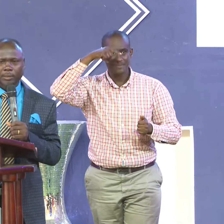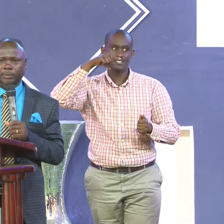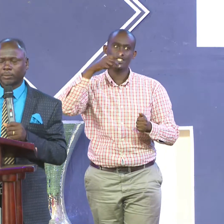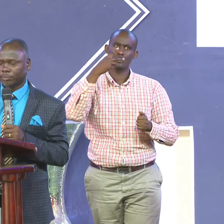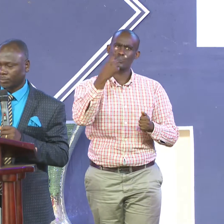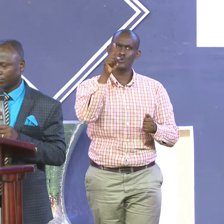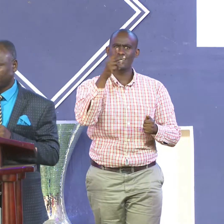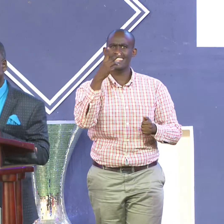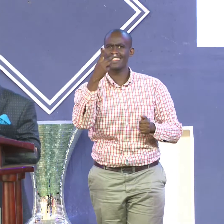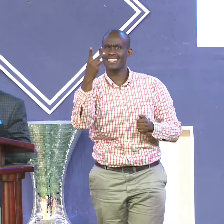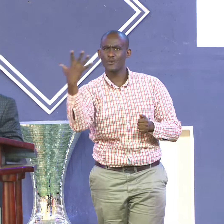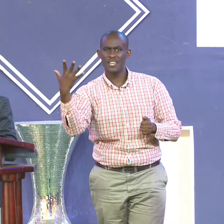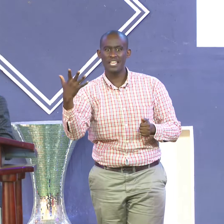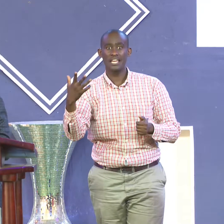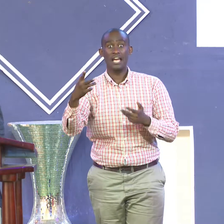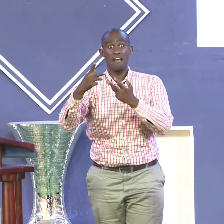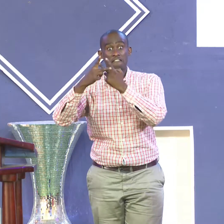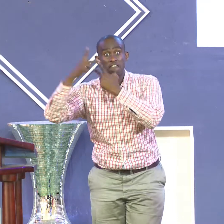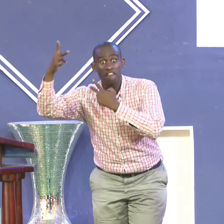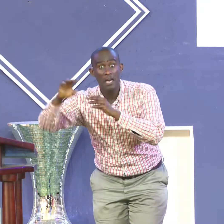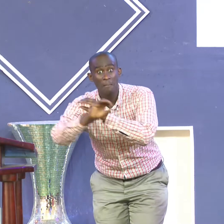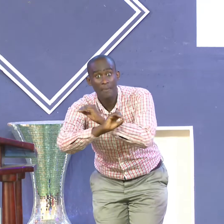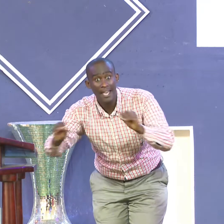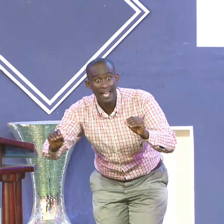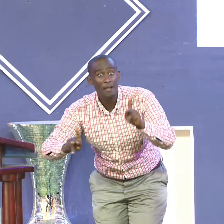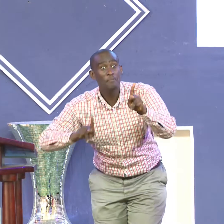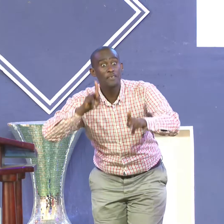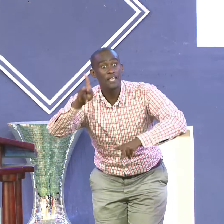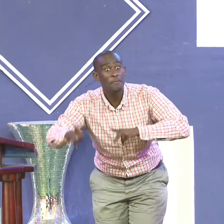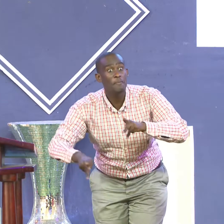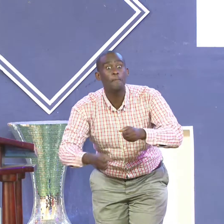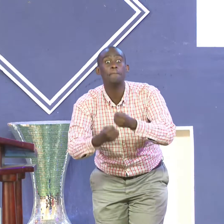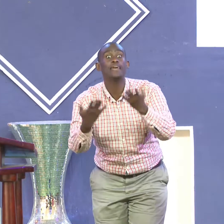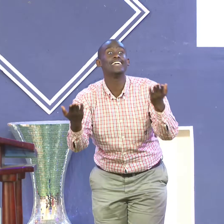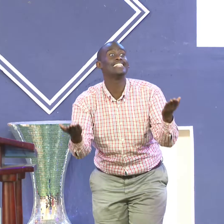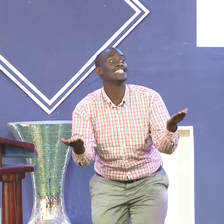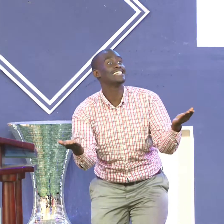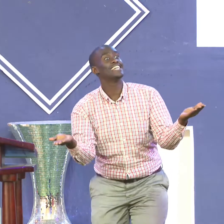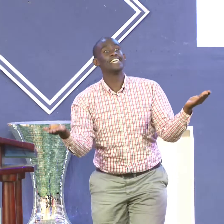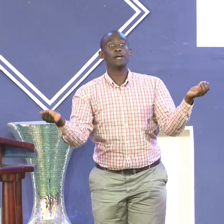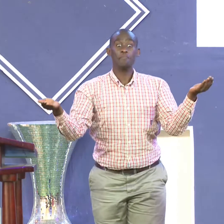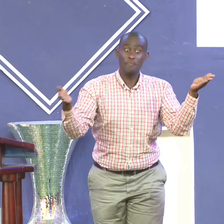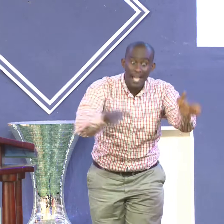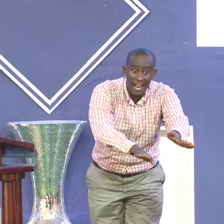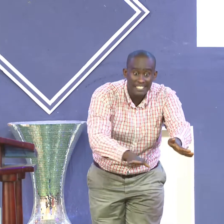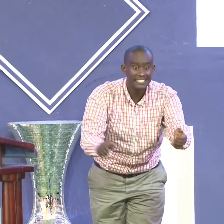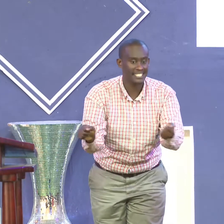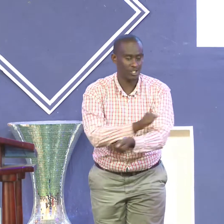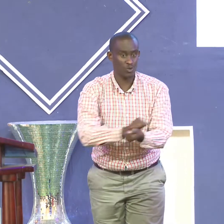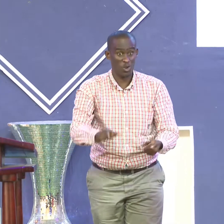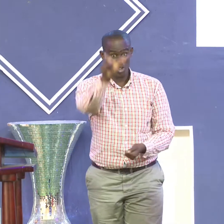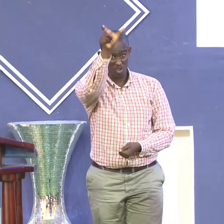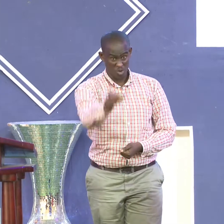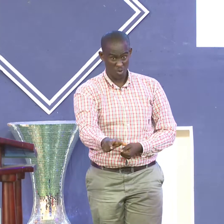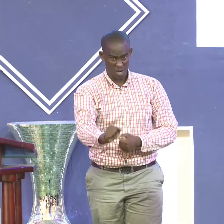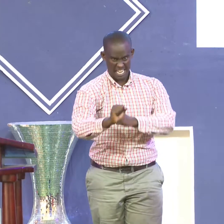kwolesebwa. That without a vision, abantu basula okuziyizibwa. Men perish. Tosobola kweziyiza. You cannot